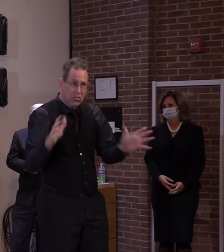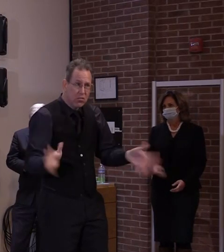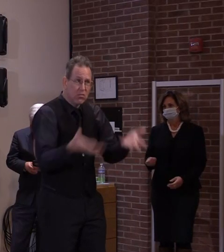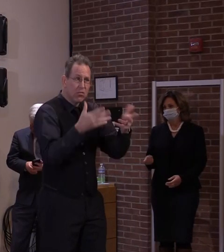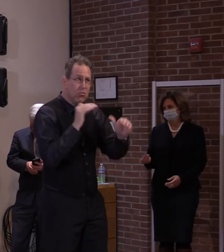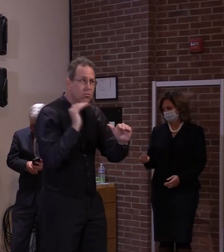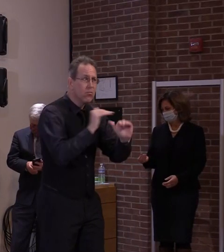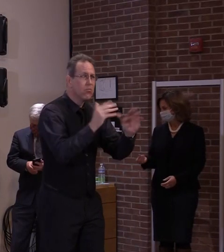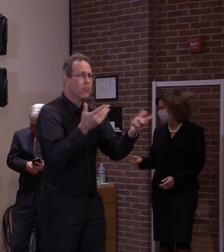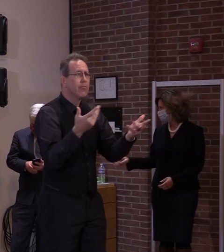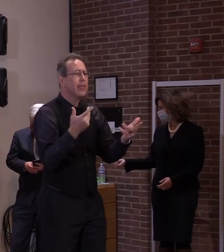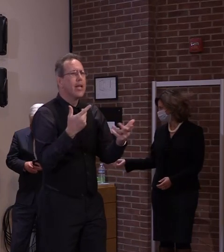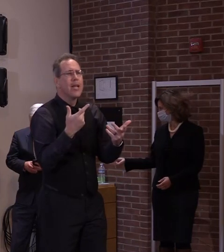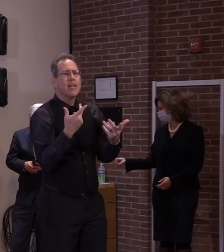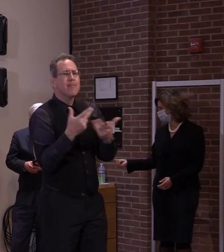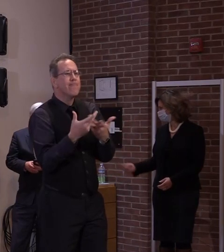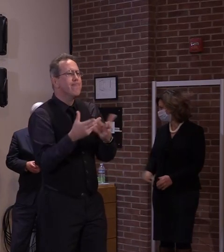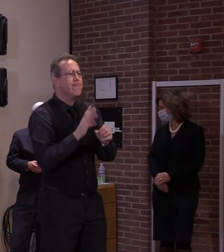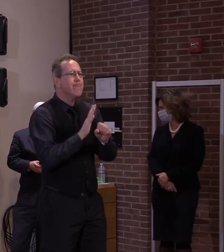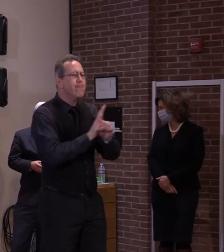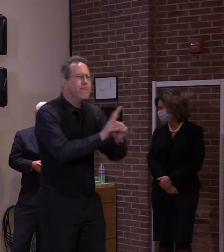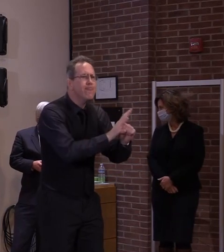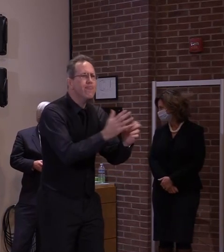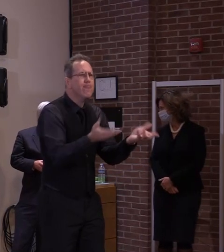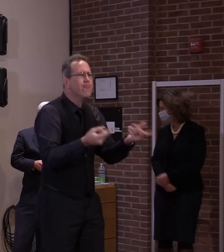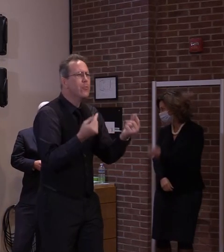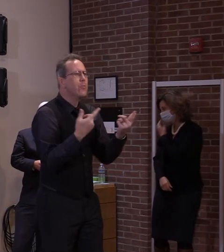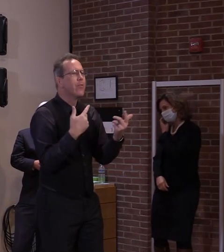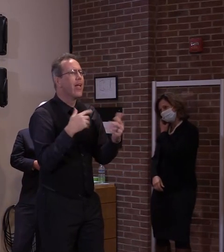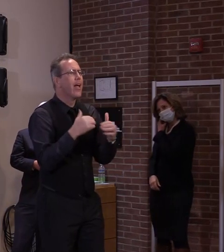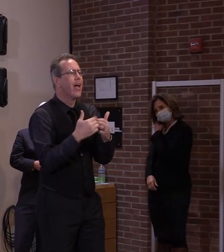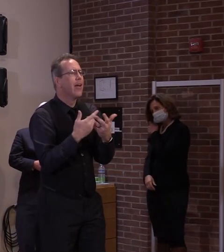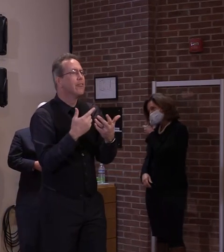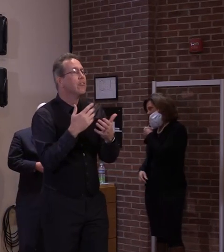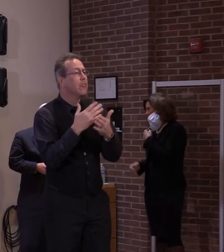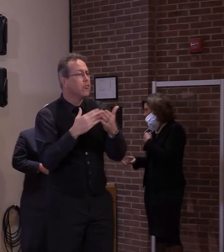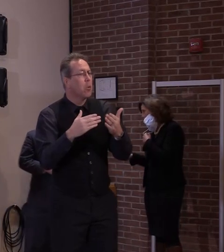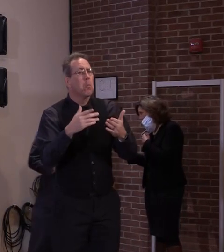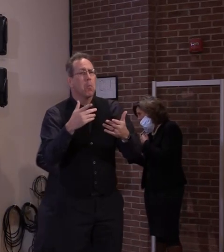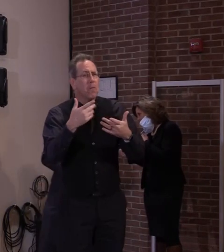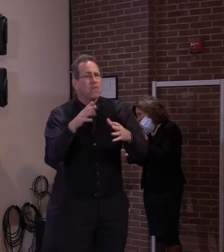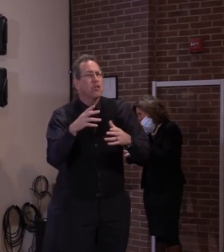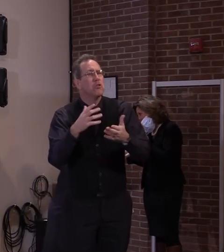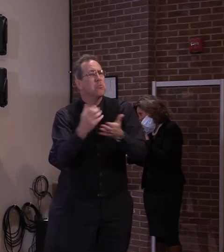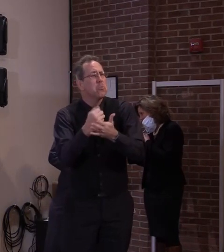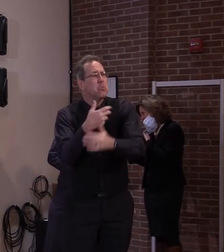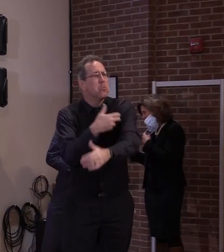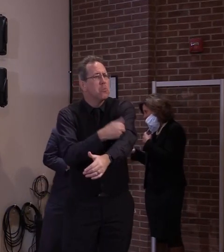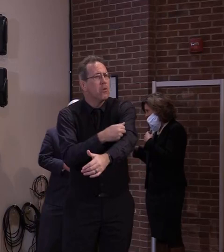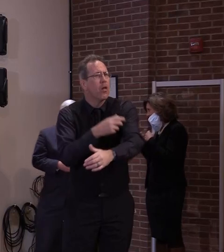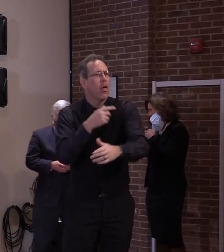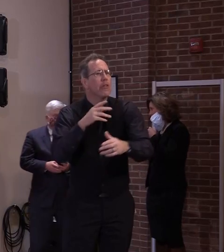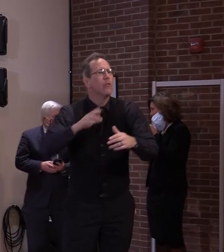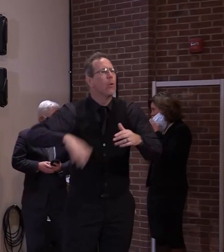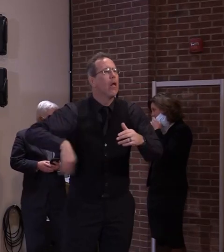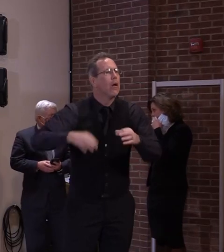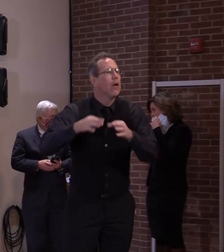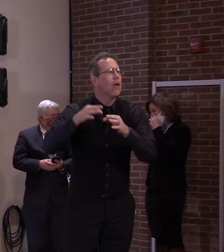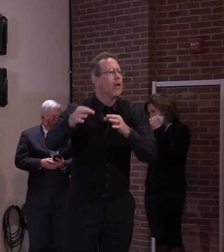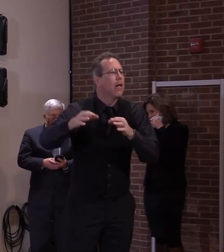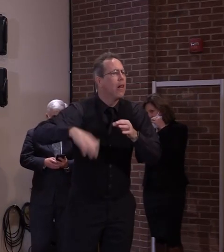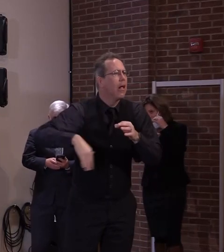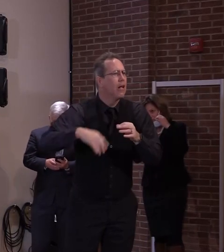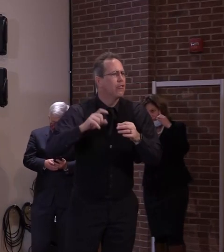have learned from some of the folks who are late to the party, so to speak, who may have just gotten their vaccination in the past month or